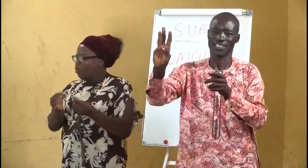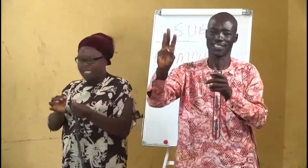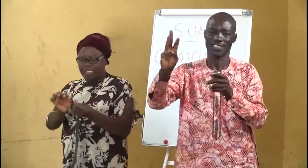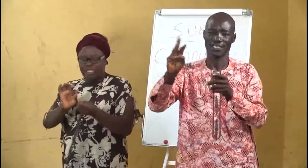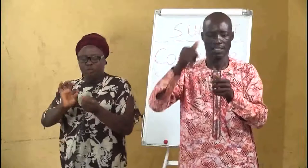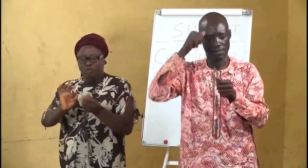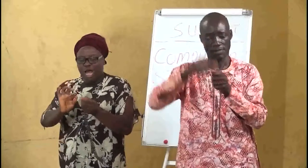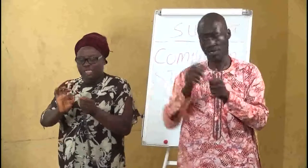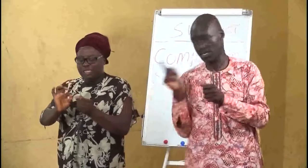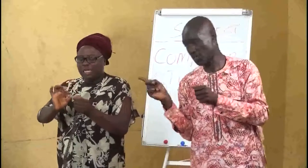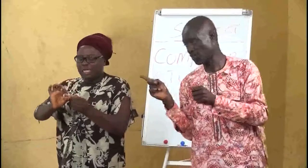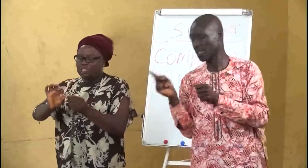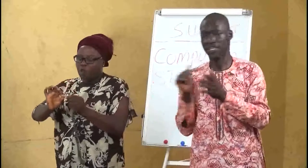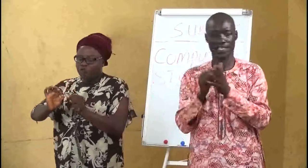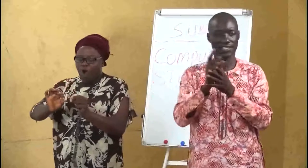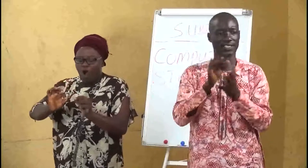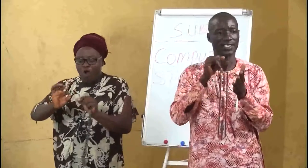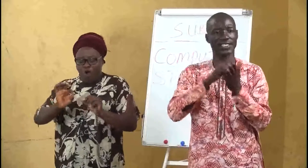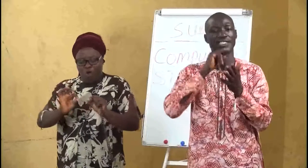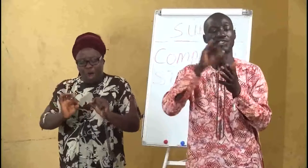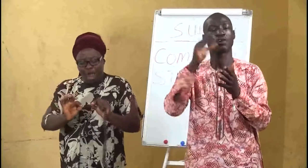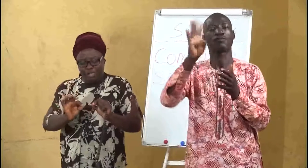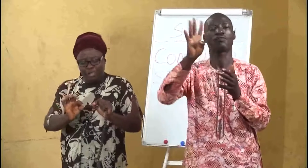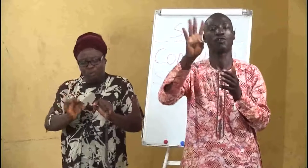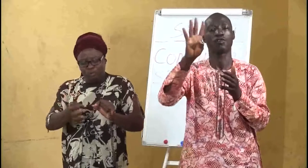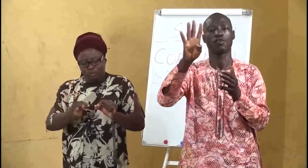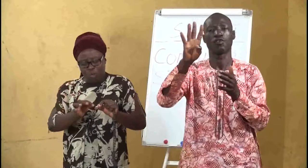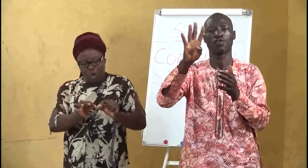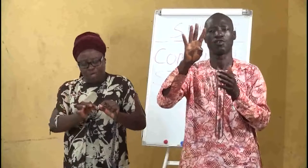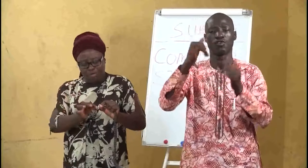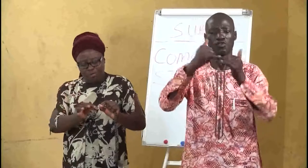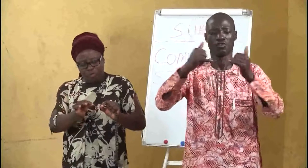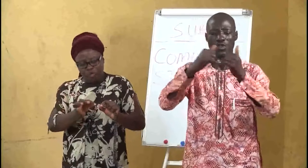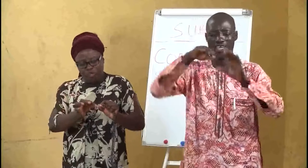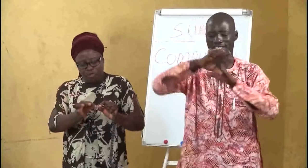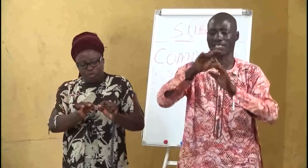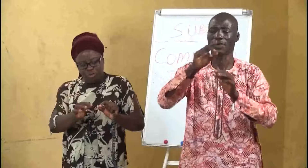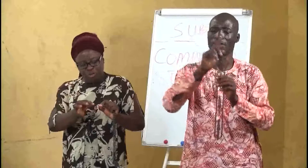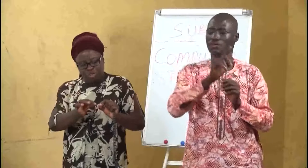one I'm holding, if you look at it, is of 4 wires.